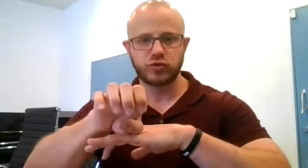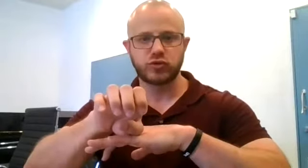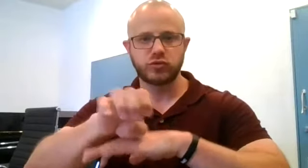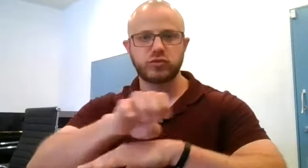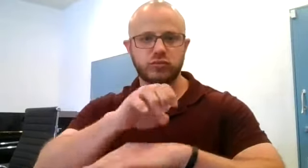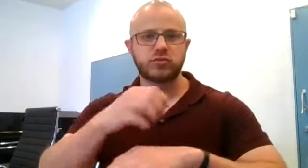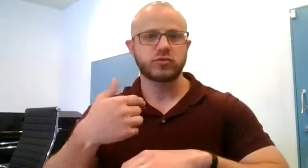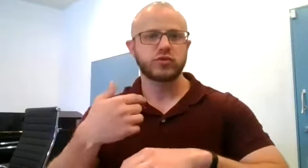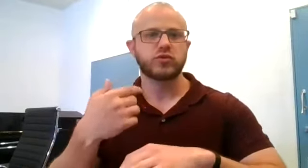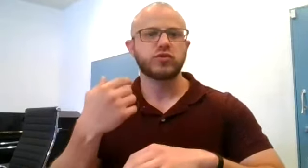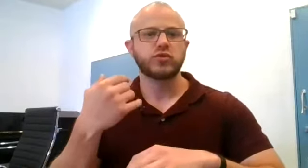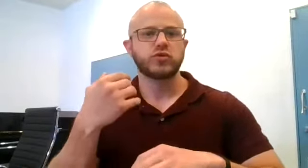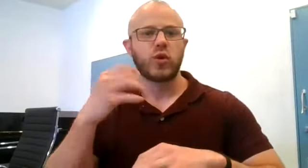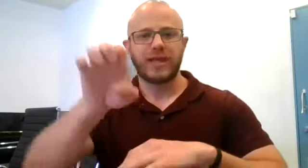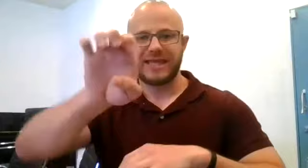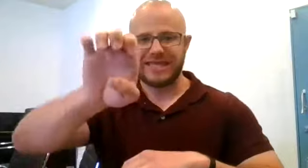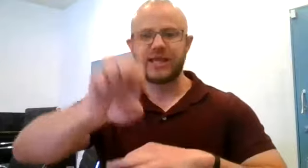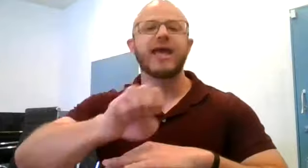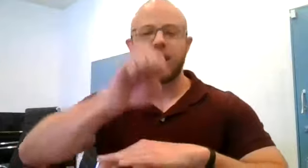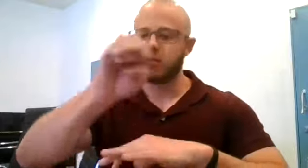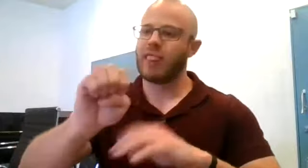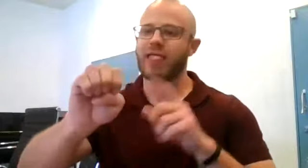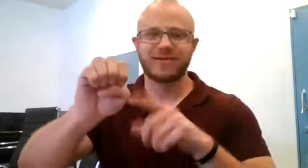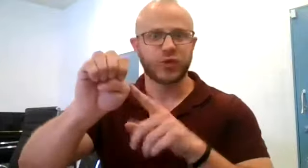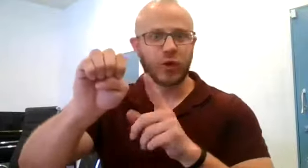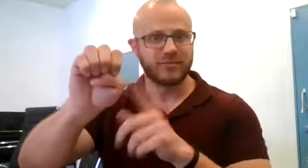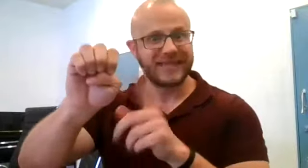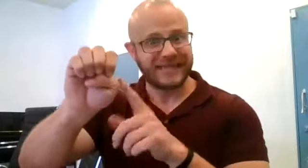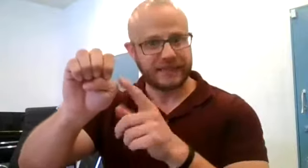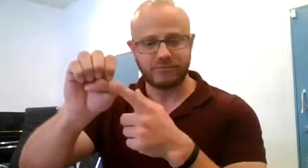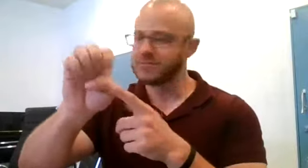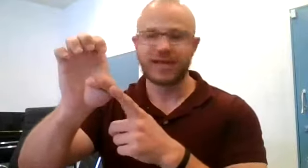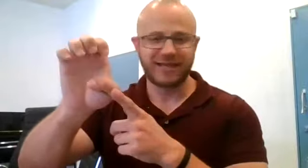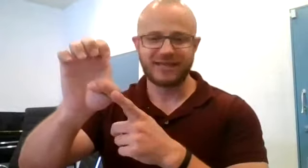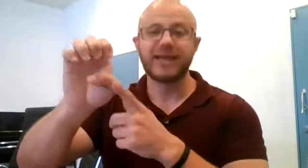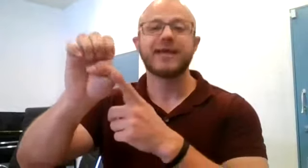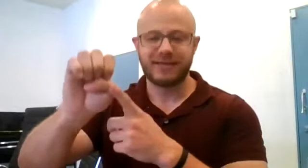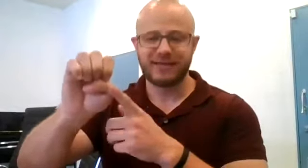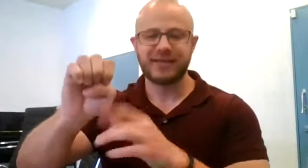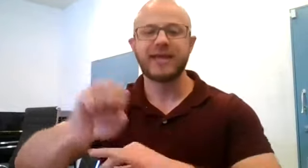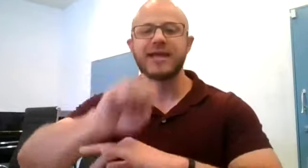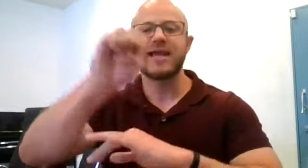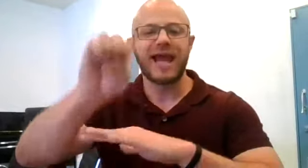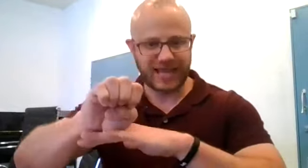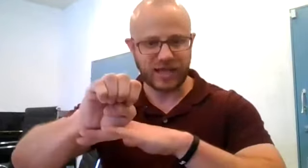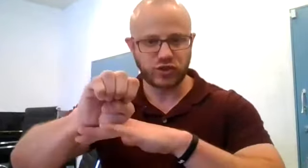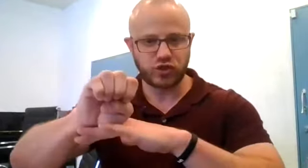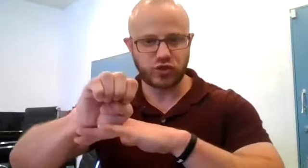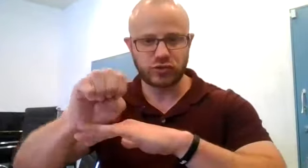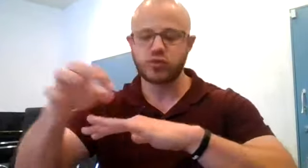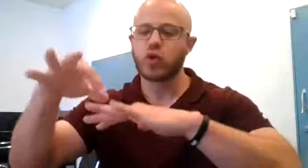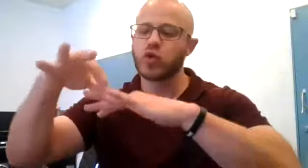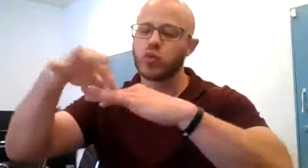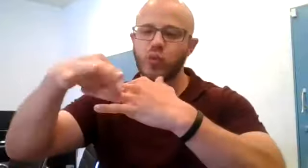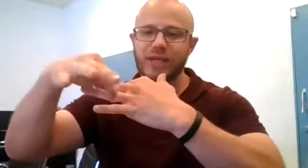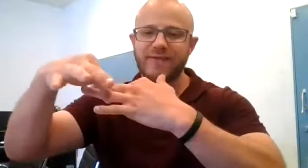that's how you sign it. So it's an E, makes a certain look E. Remember the letter E? Remember you do it like this? It circles on